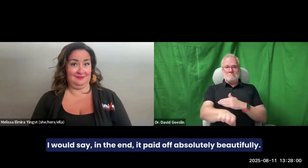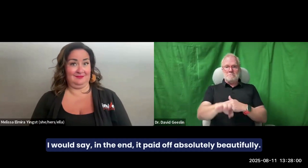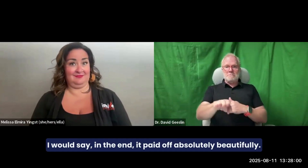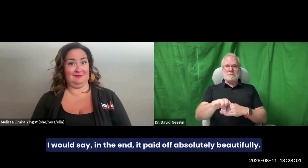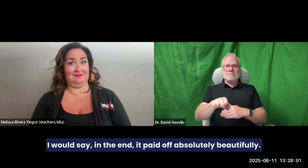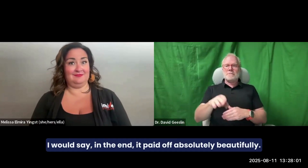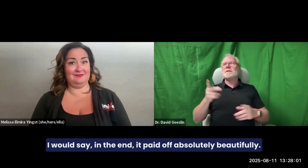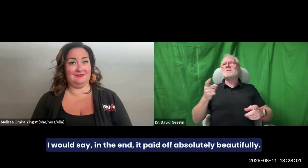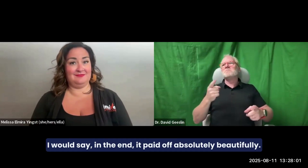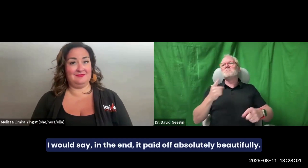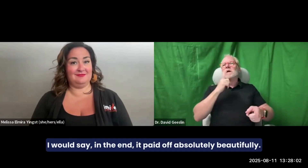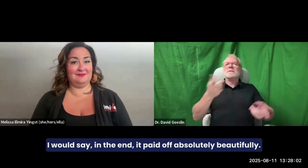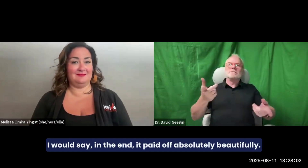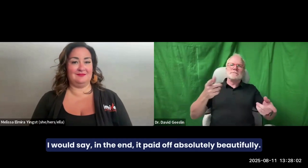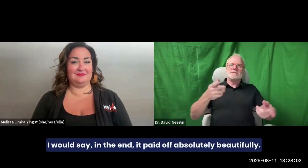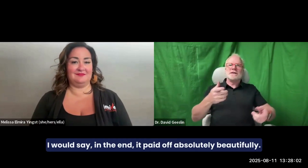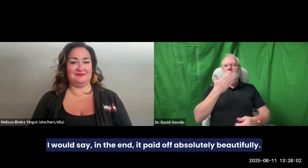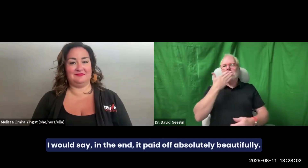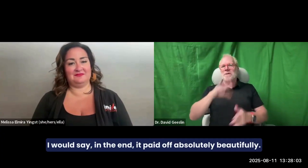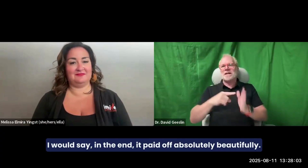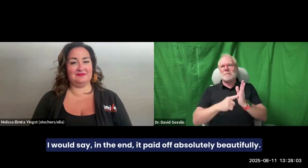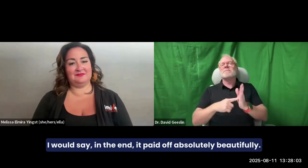absolutely beautifully.